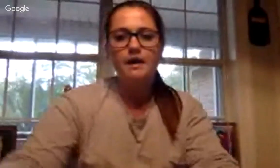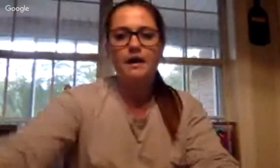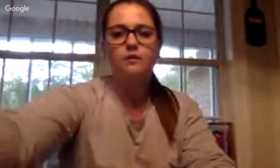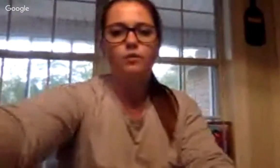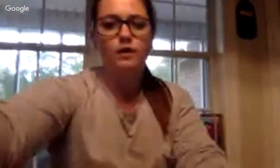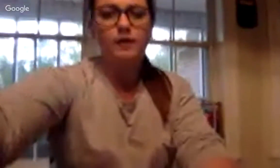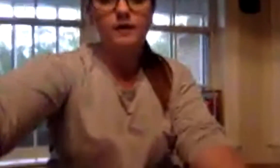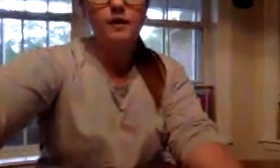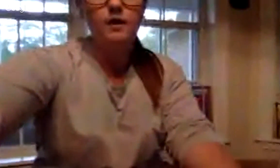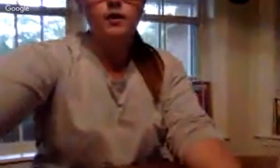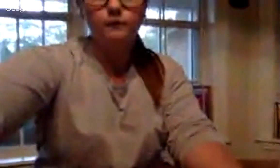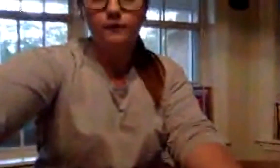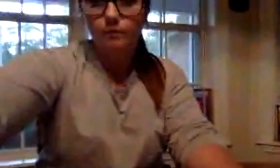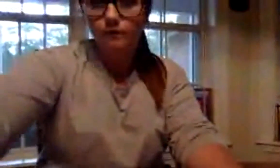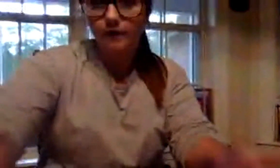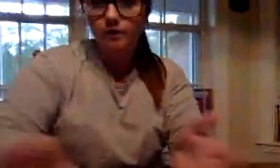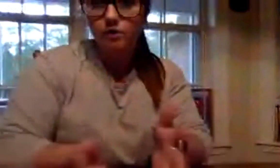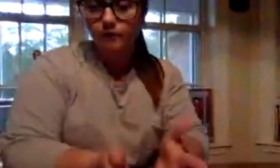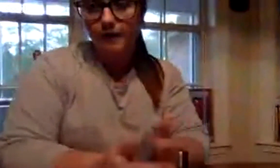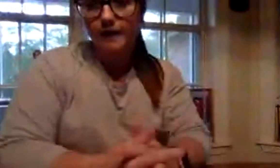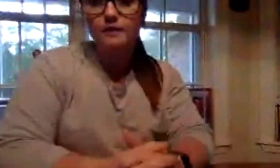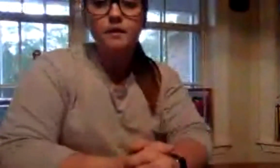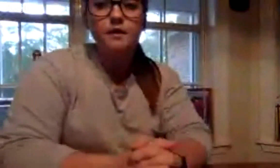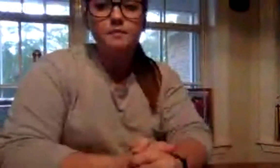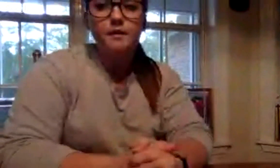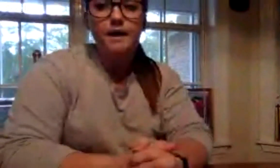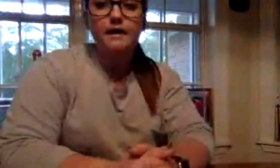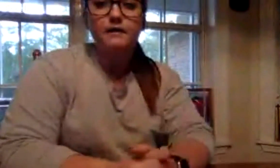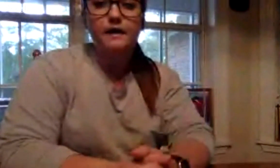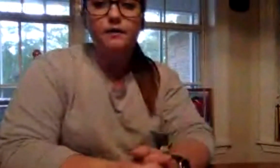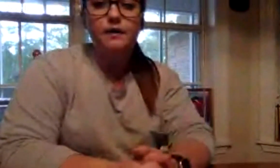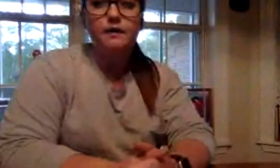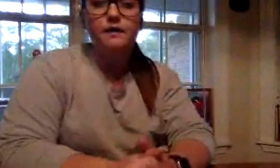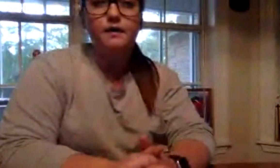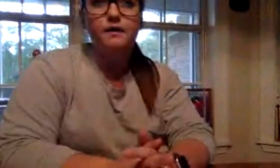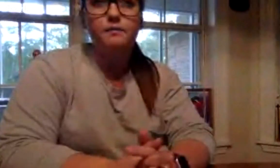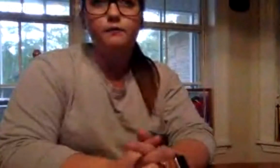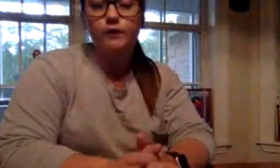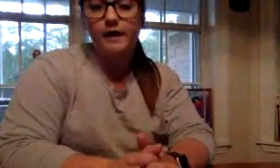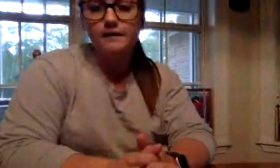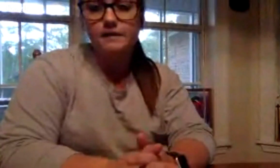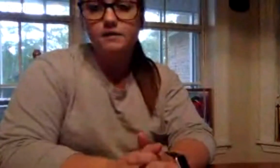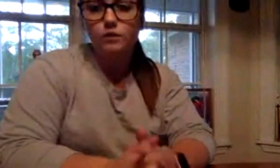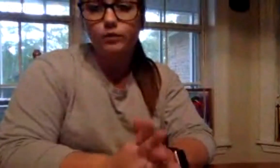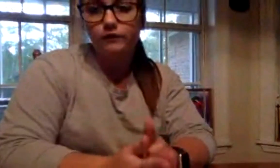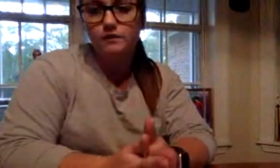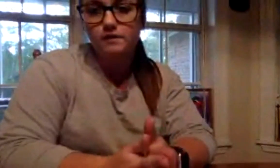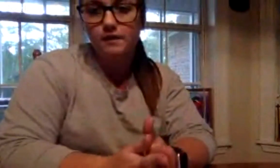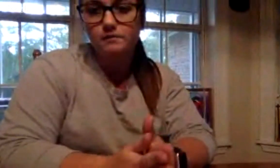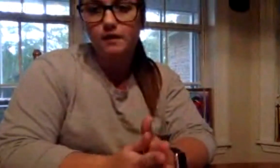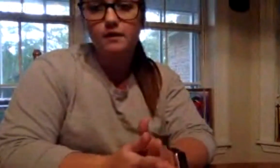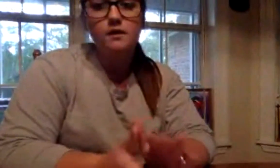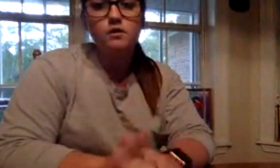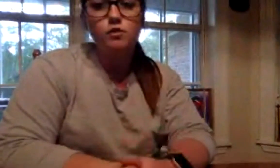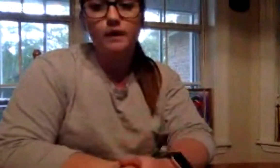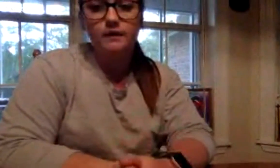I would confirm motivation for an item by allowing free access or preference assessment to my